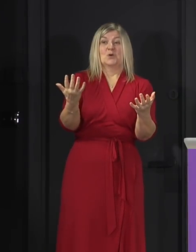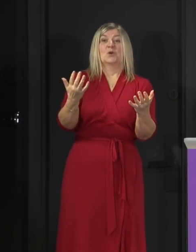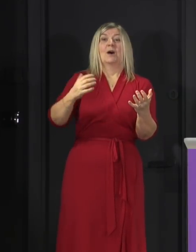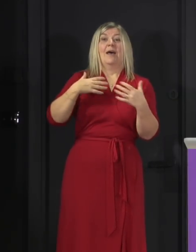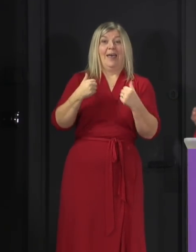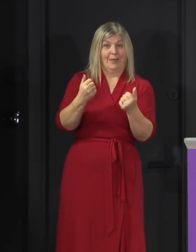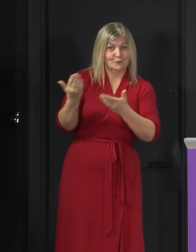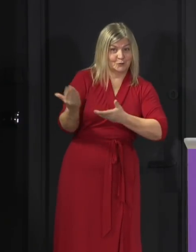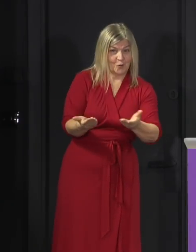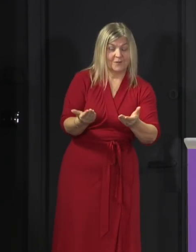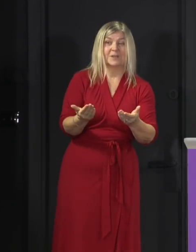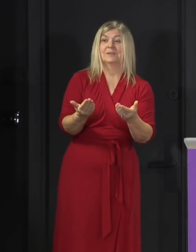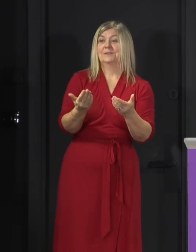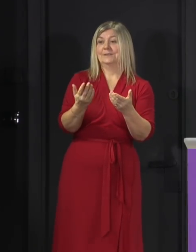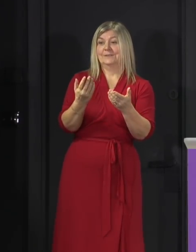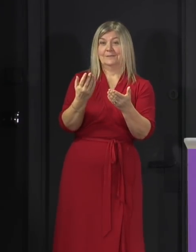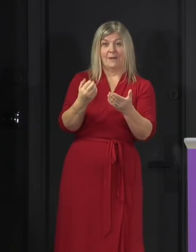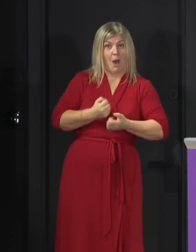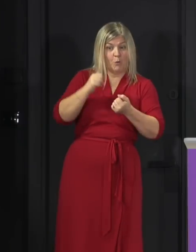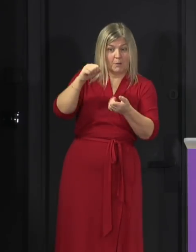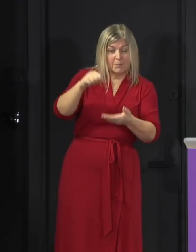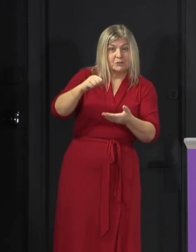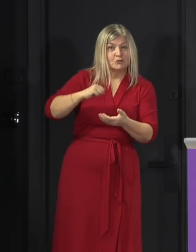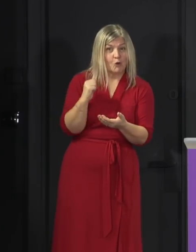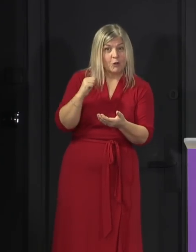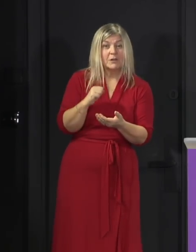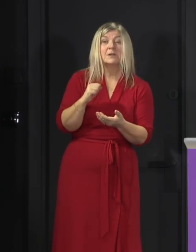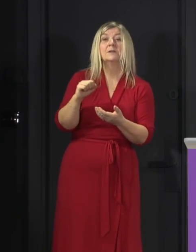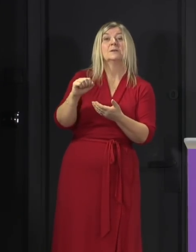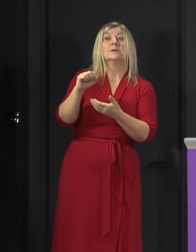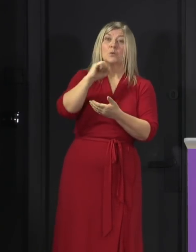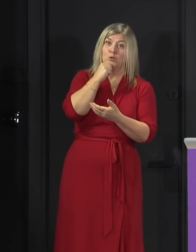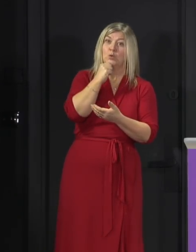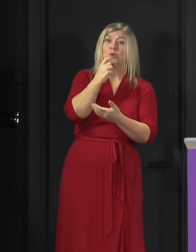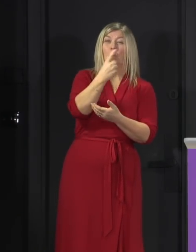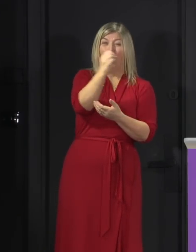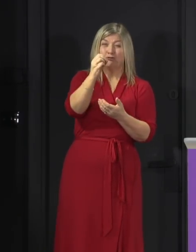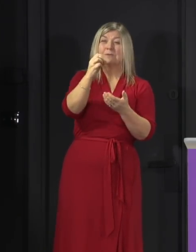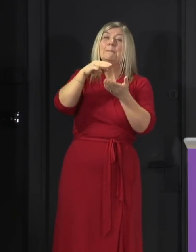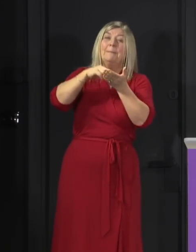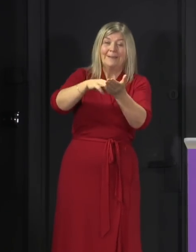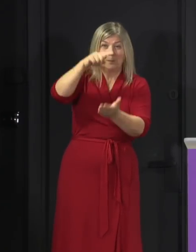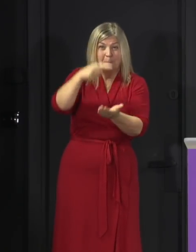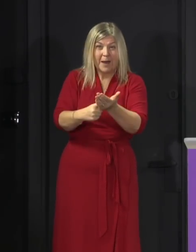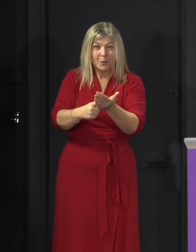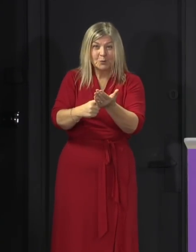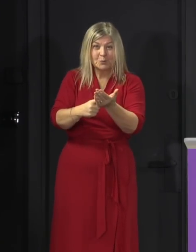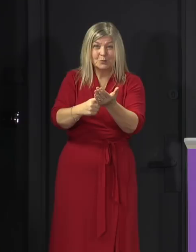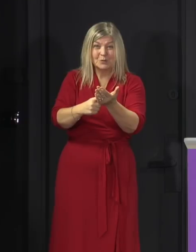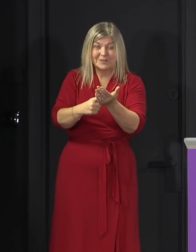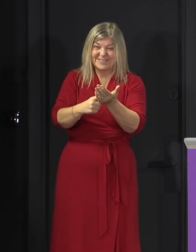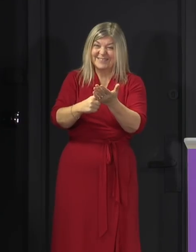service, would take that hit of around £100 million for a period of 3 years, while the